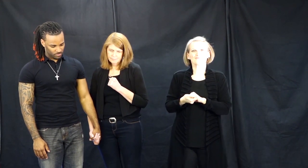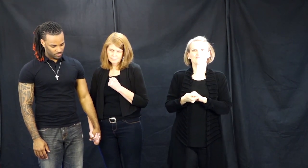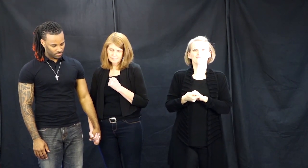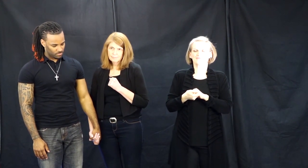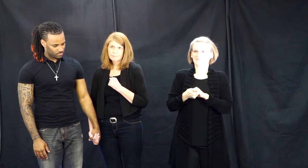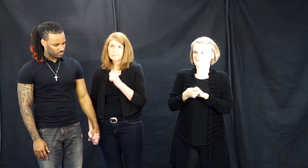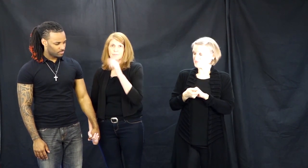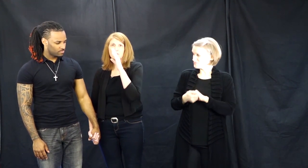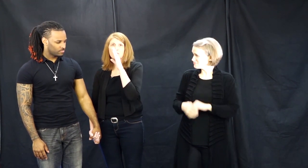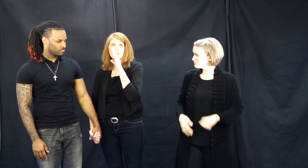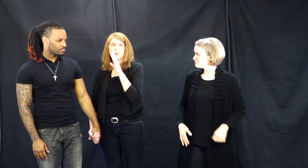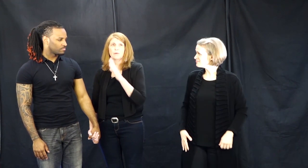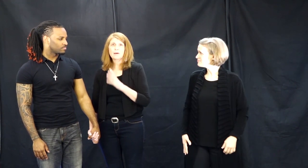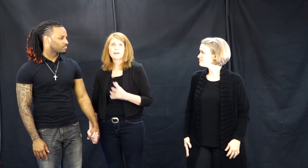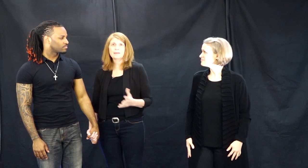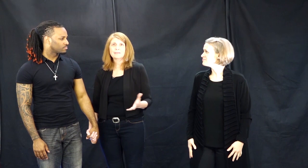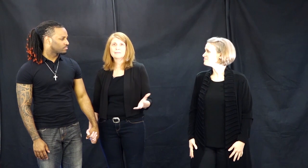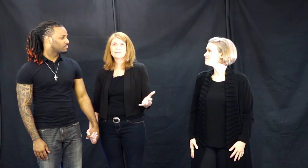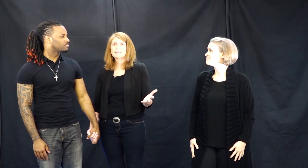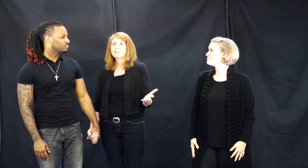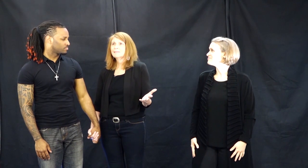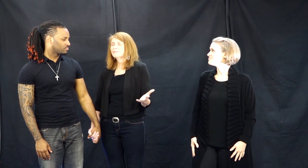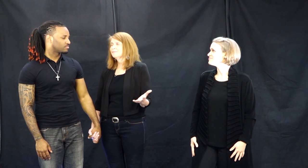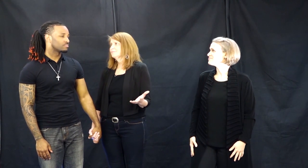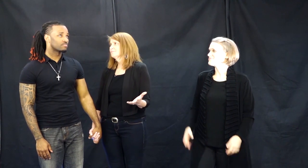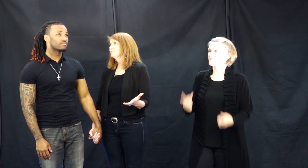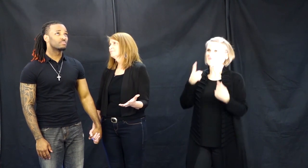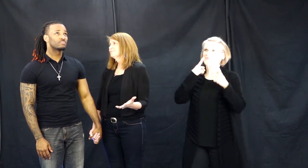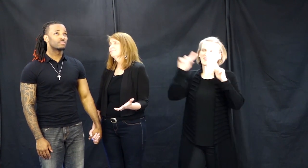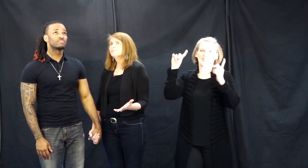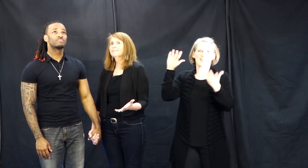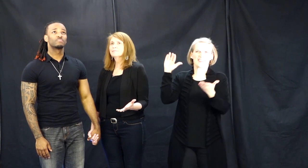It's quiet uptown. Forgiveness.